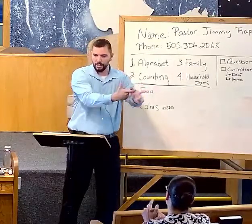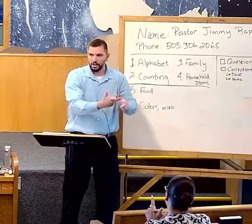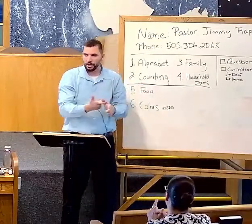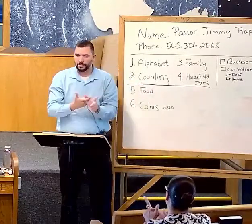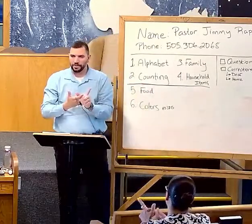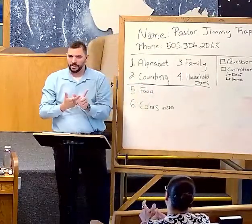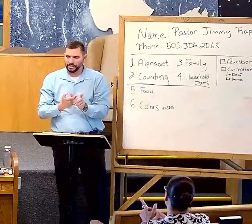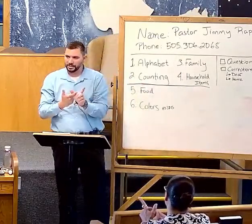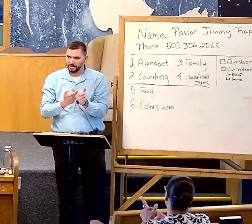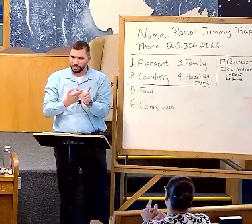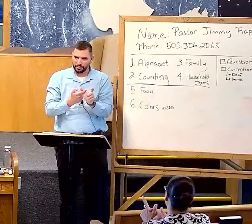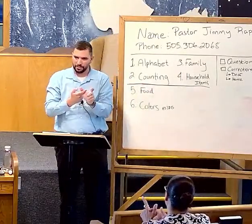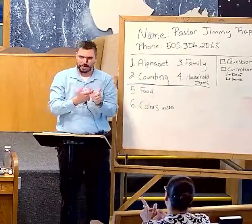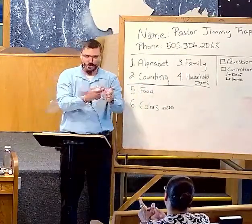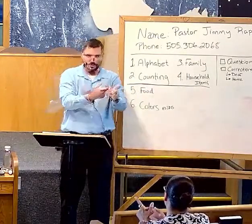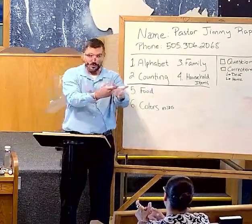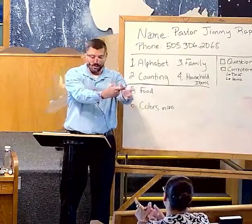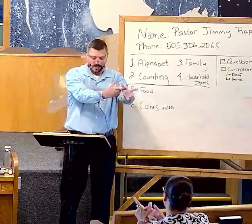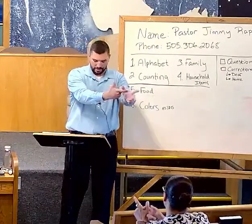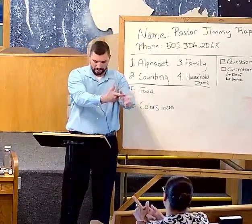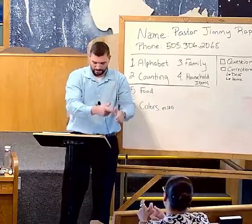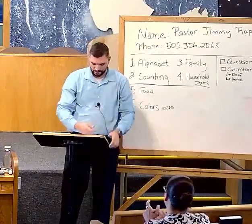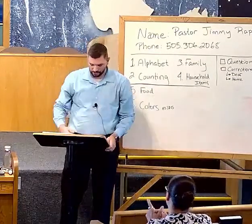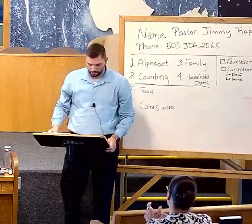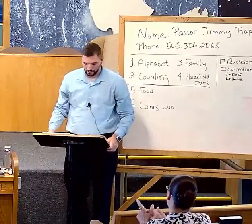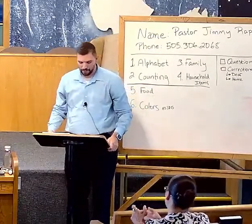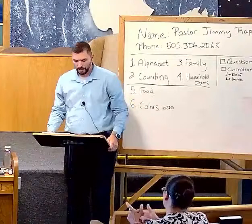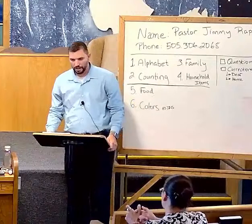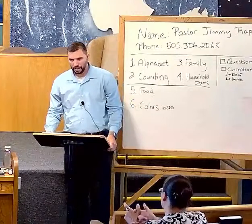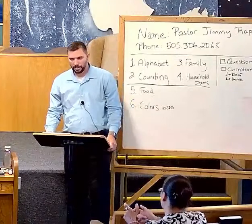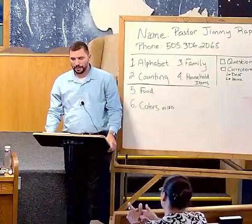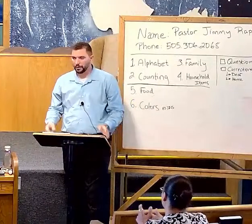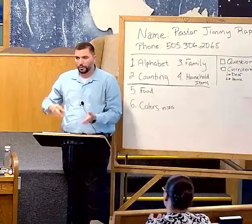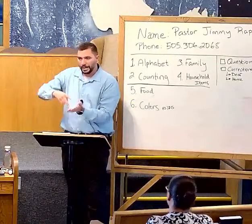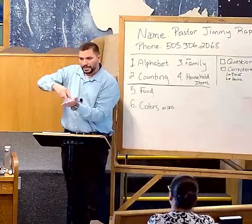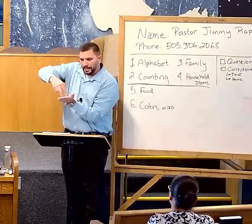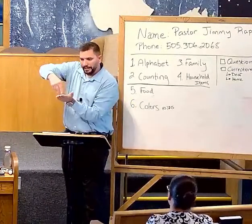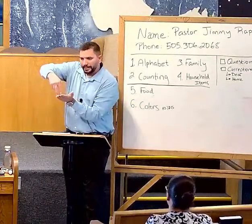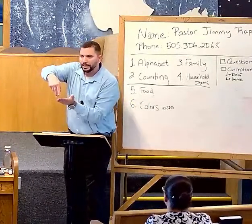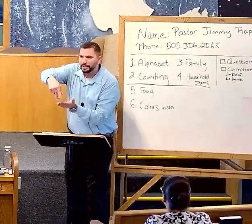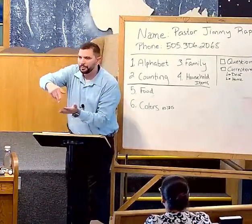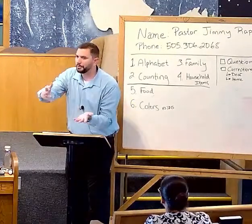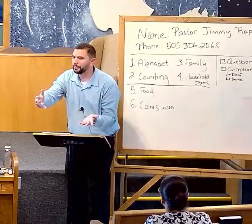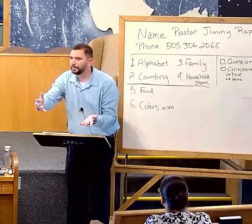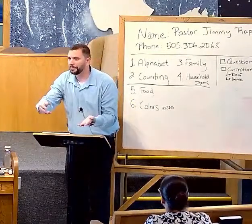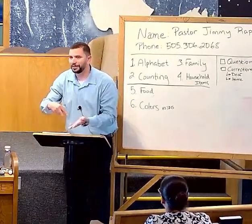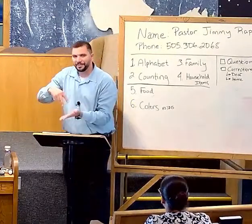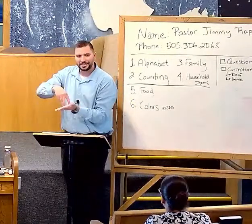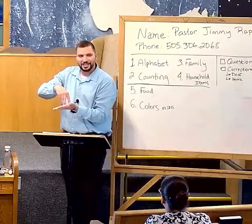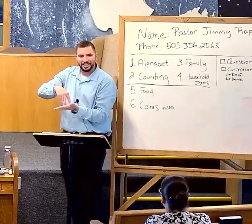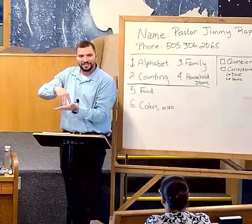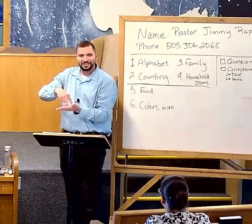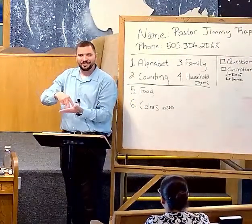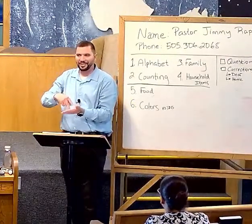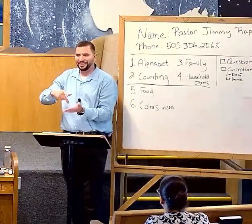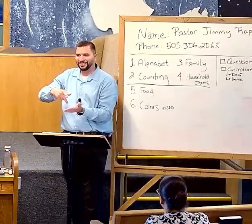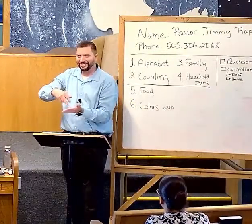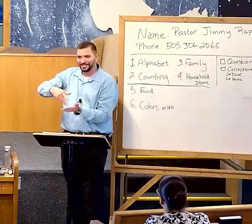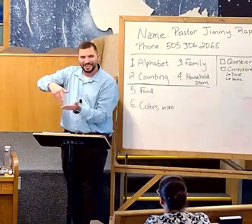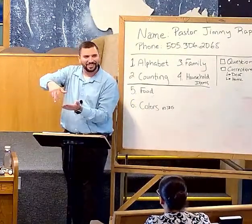gonna move your index and you're gonna bend it. You're gonna run. So I don't know why it's not like that, that stand, but I don't know, but